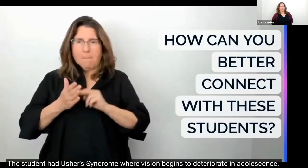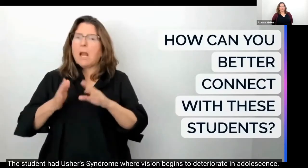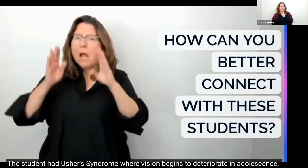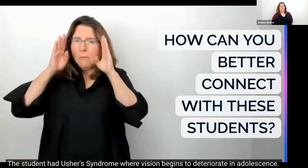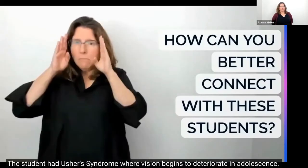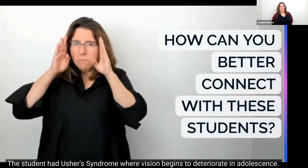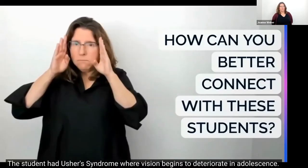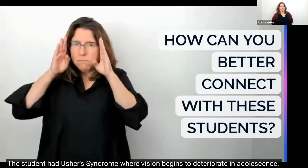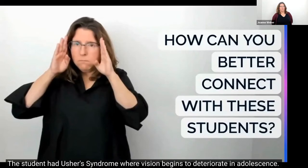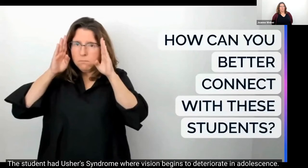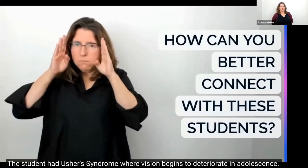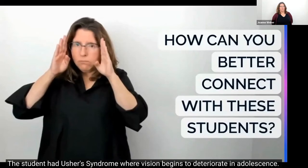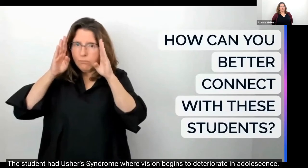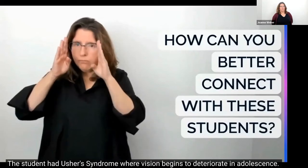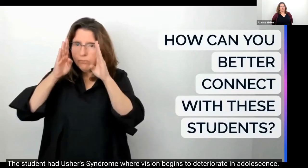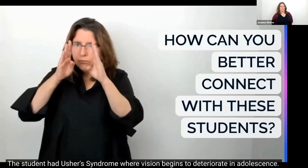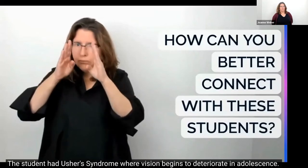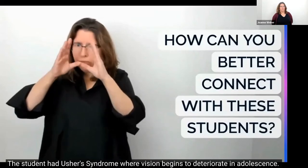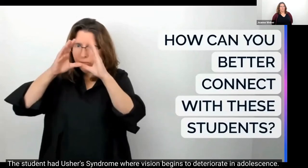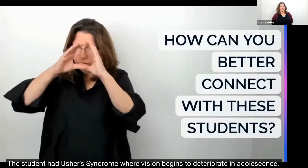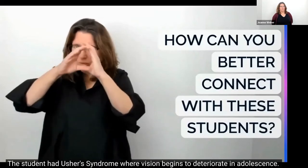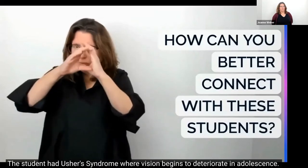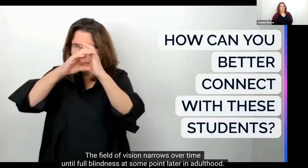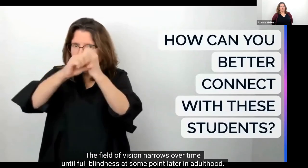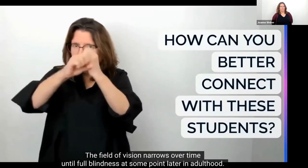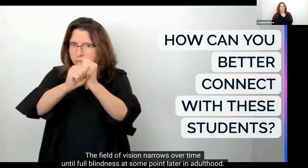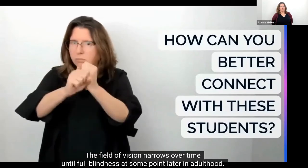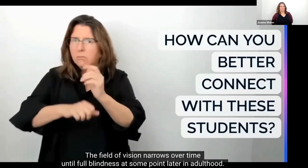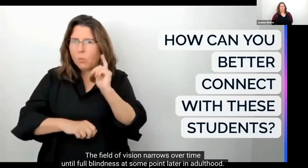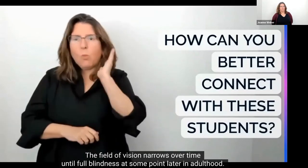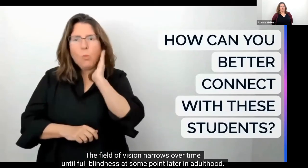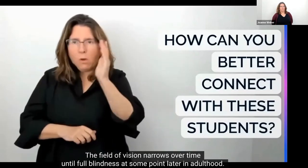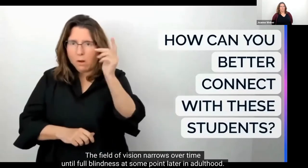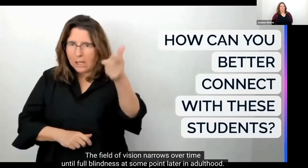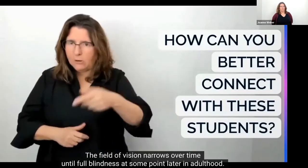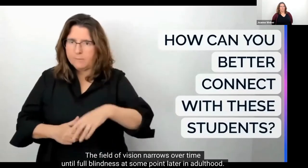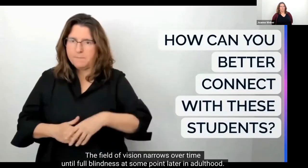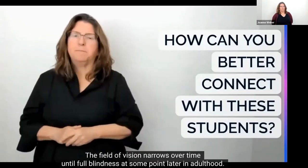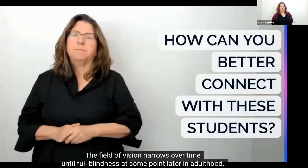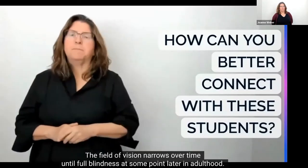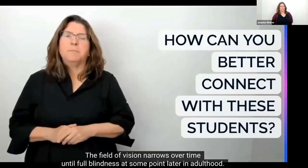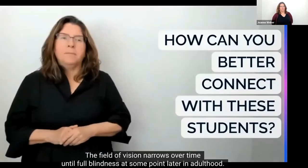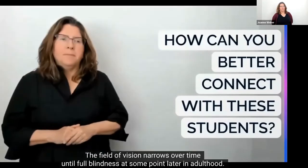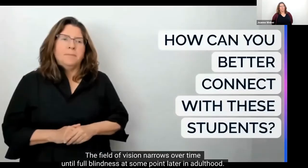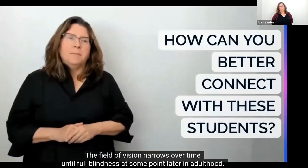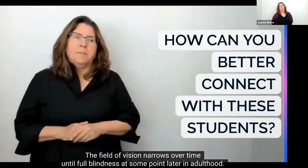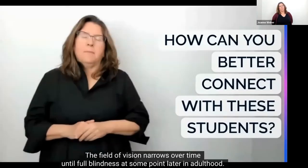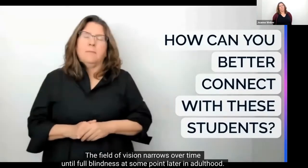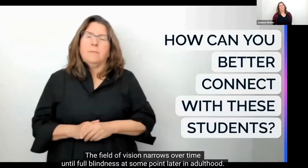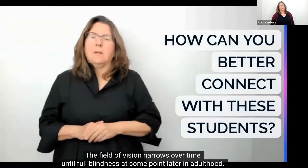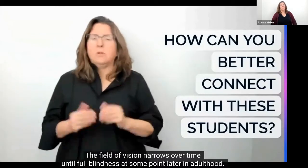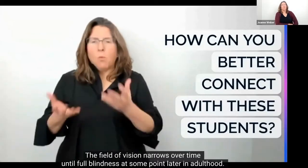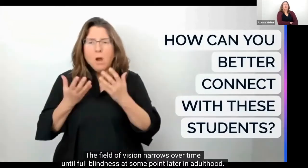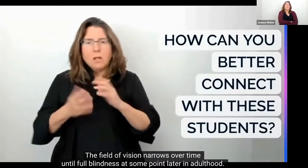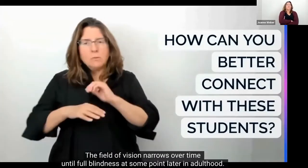Usher syndrome. Vision begins to deteriorate in adolescence. The field of vision narrows over time until full blindness at